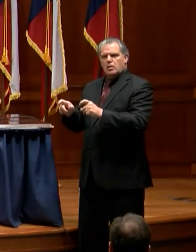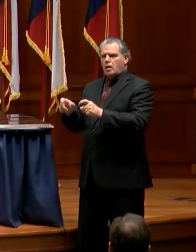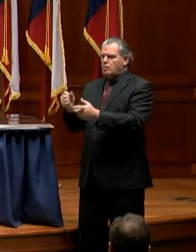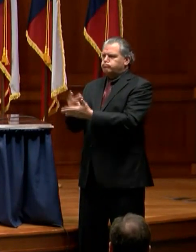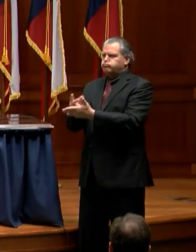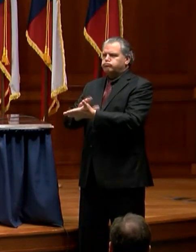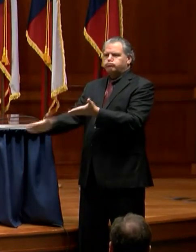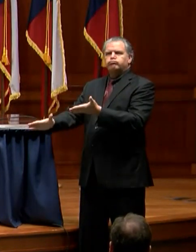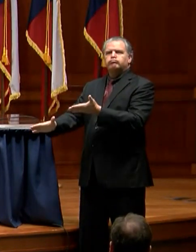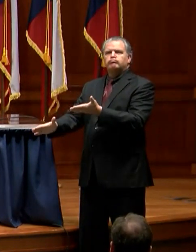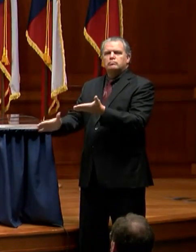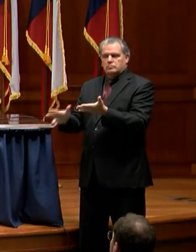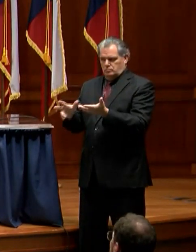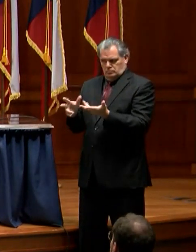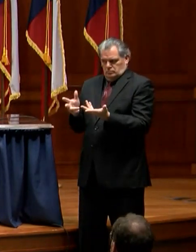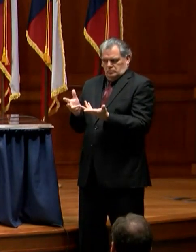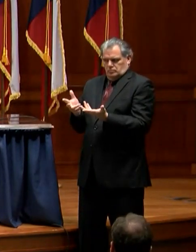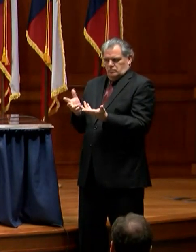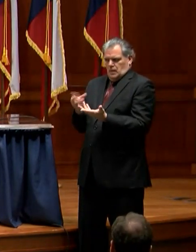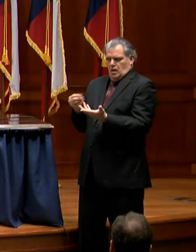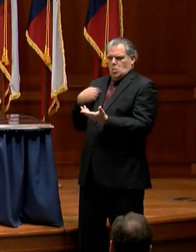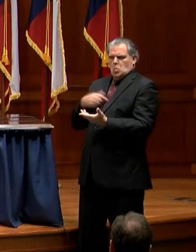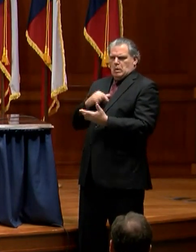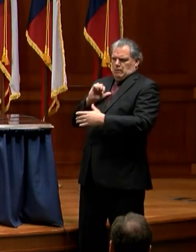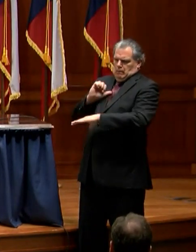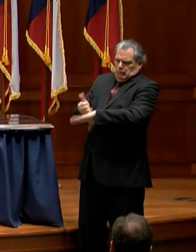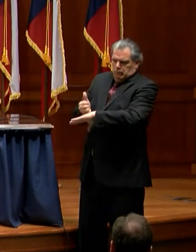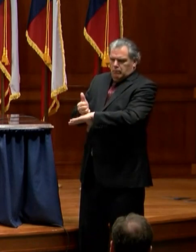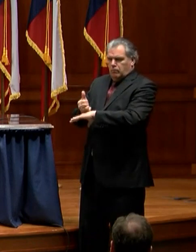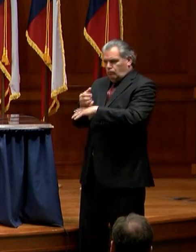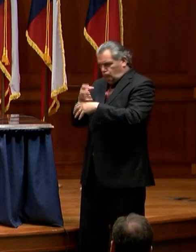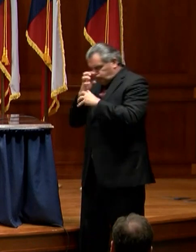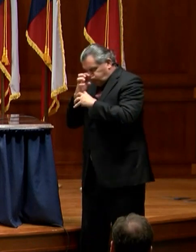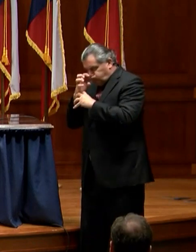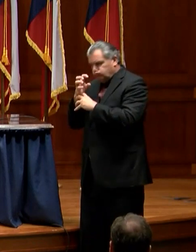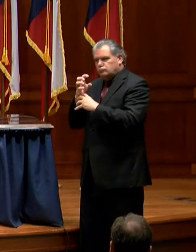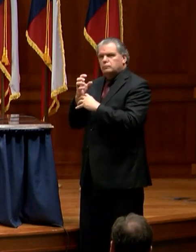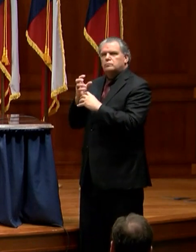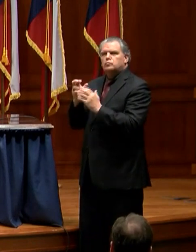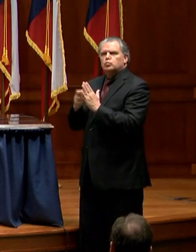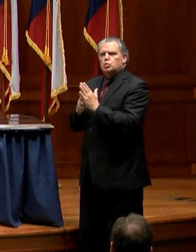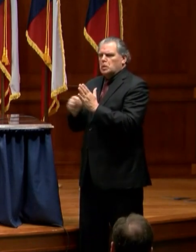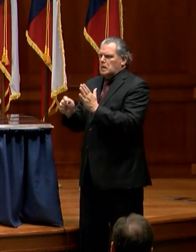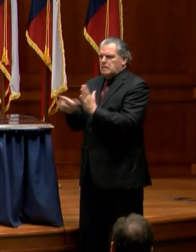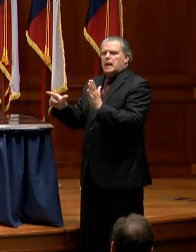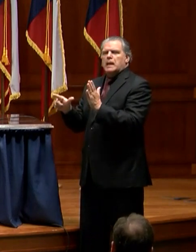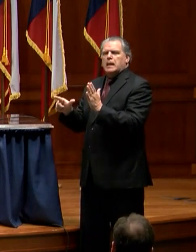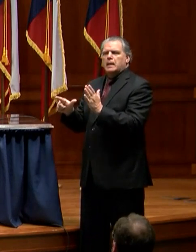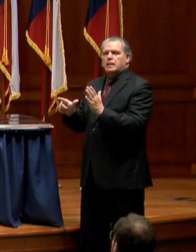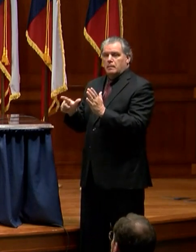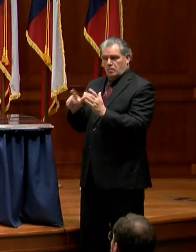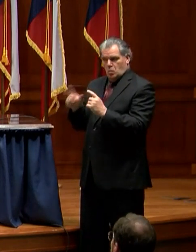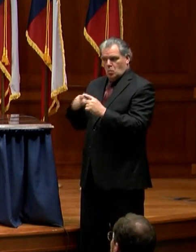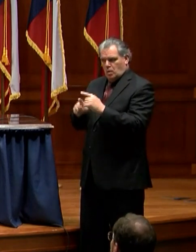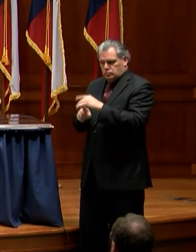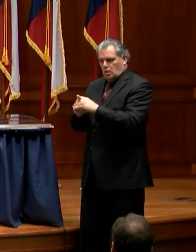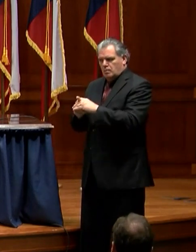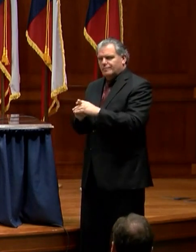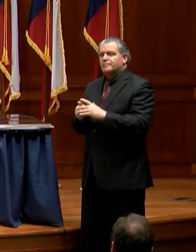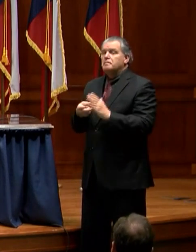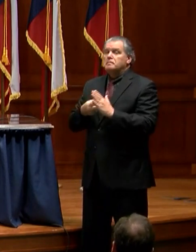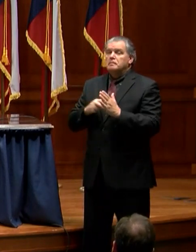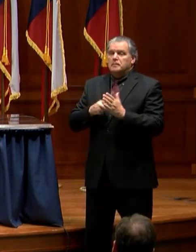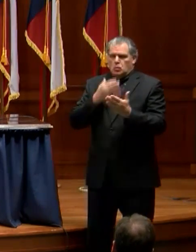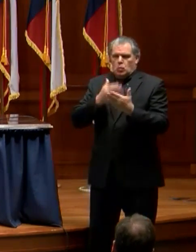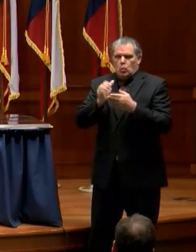safety standard that was placed upon it immediately when the problem arose. It shows good leadership